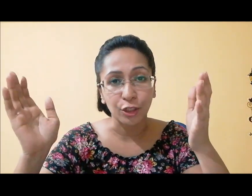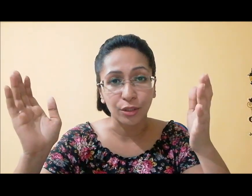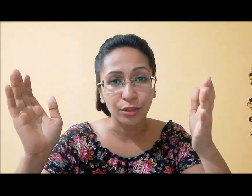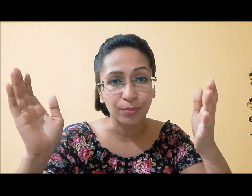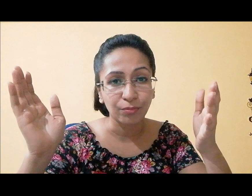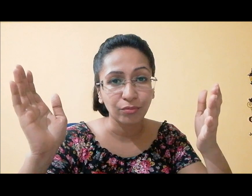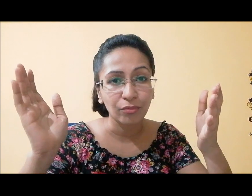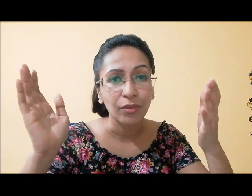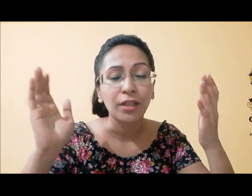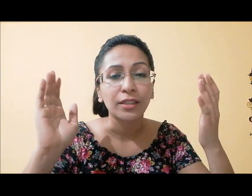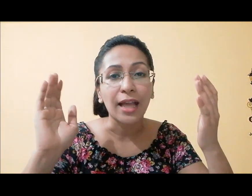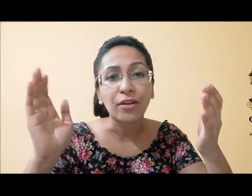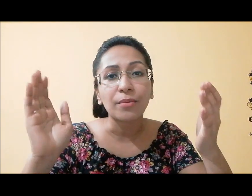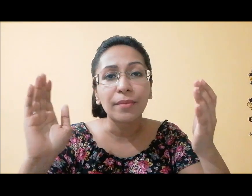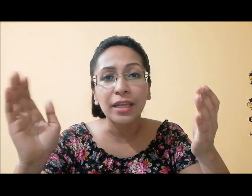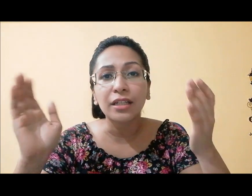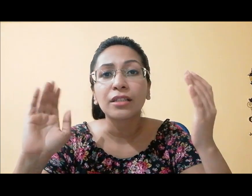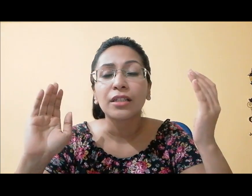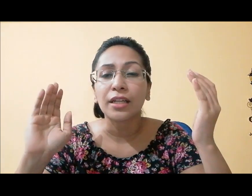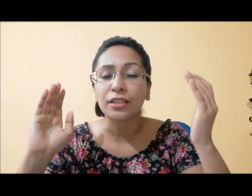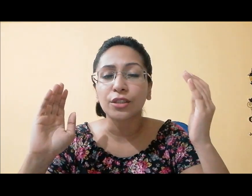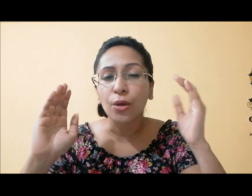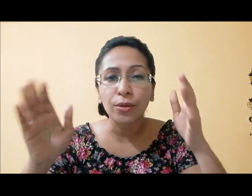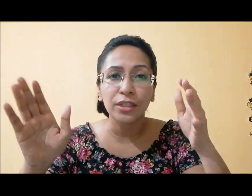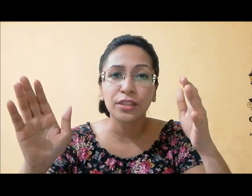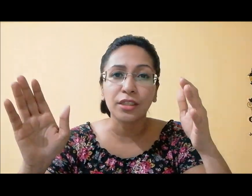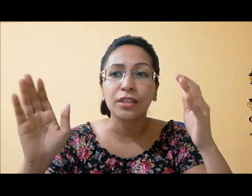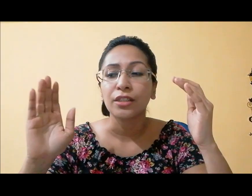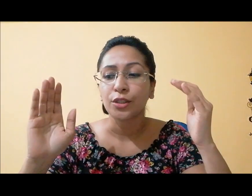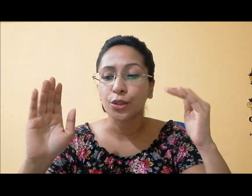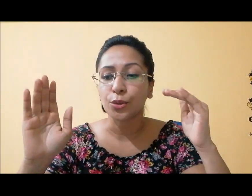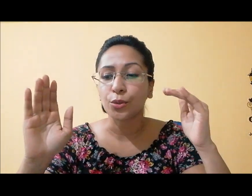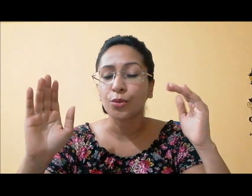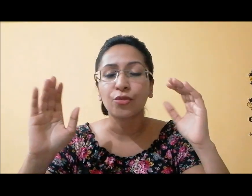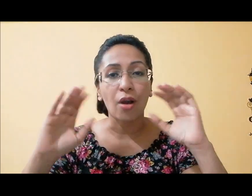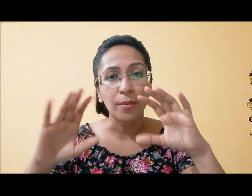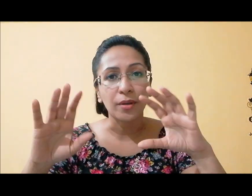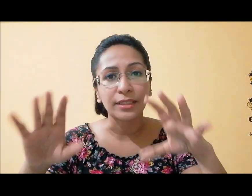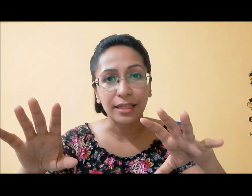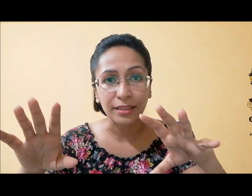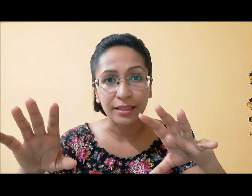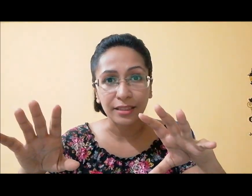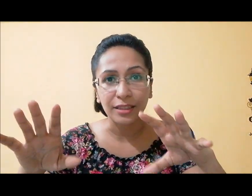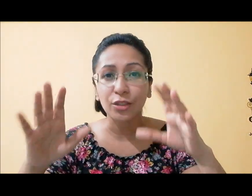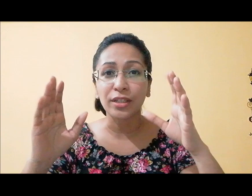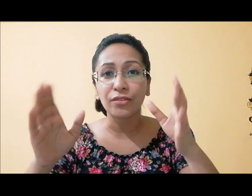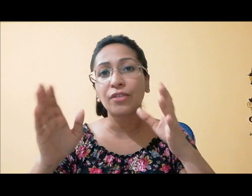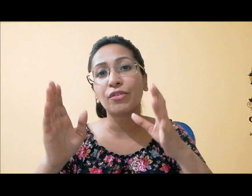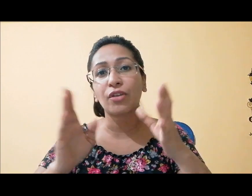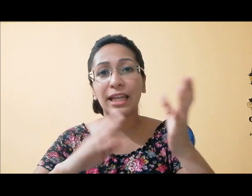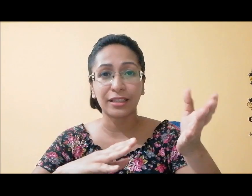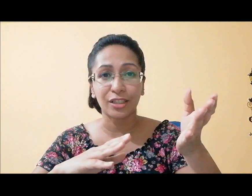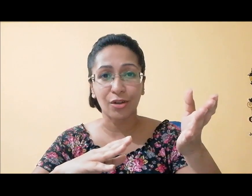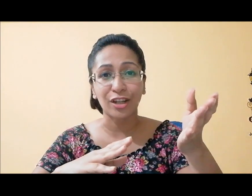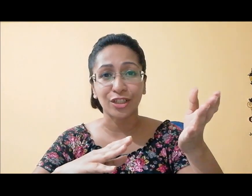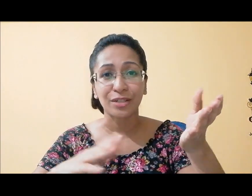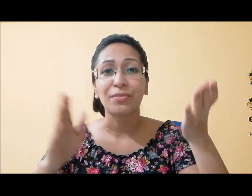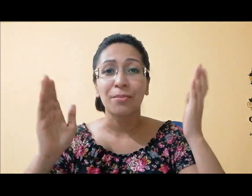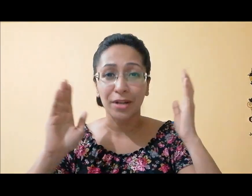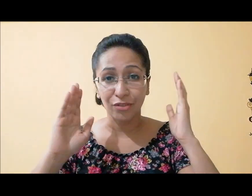pictures. That will make it so easy to form your sentences. So even if you forget the structure, but if you're